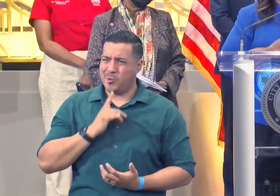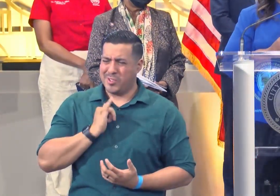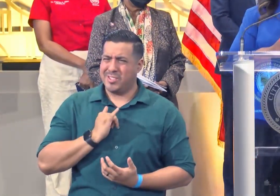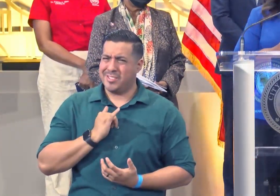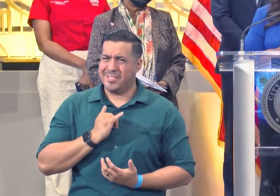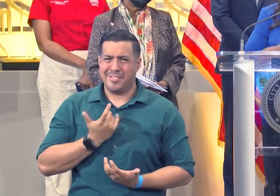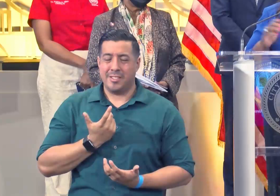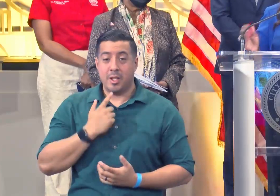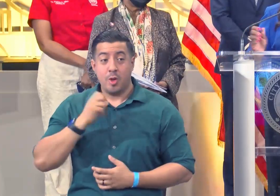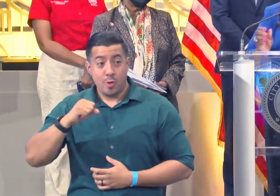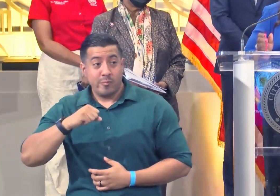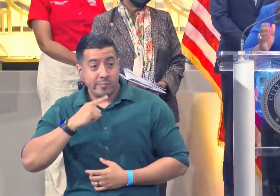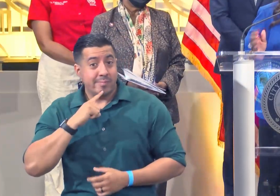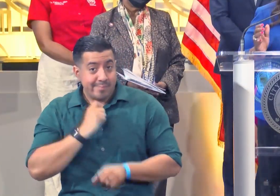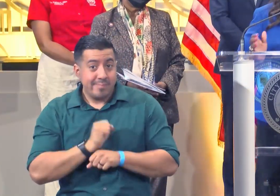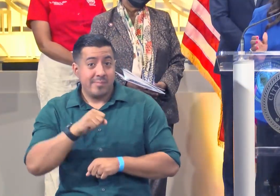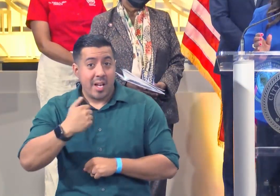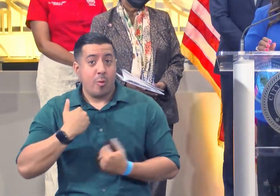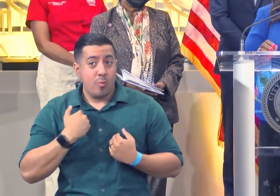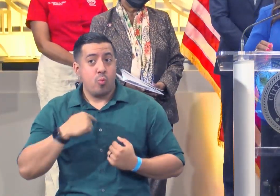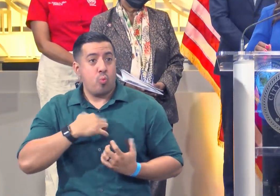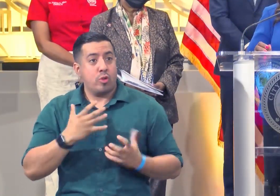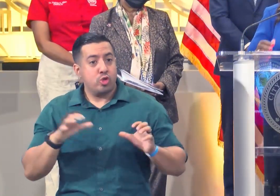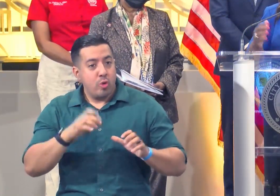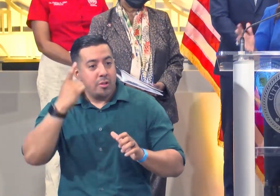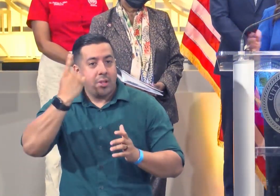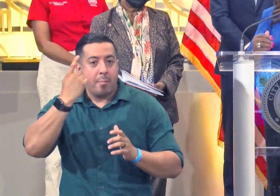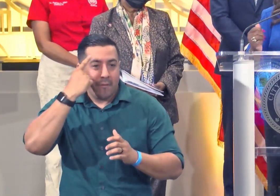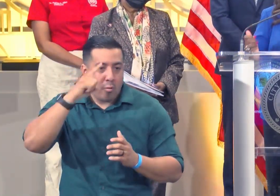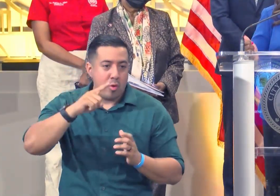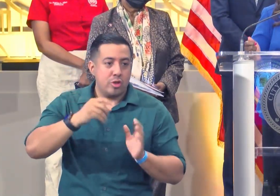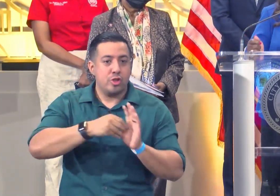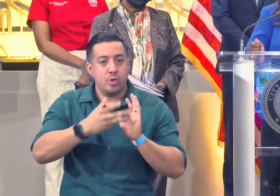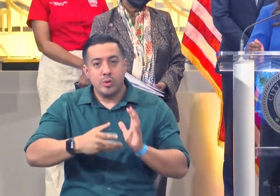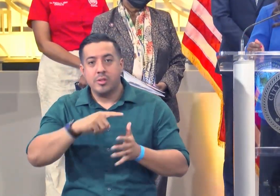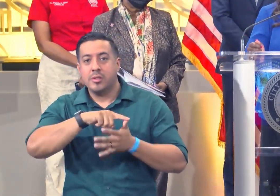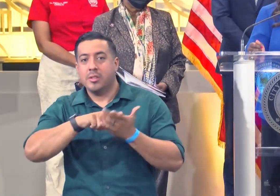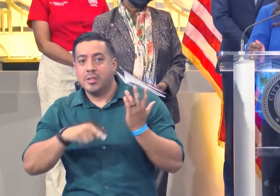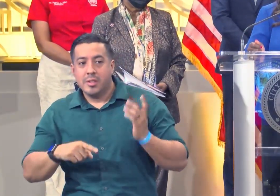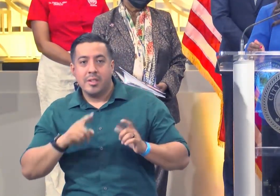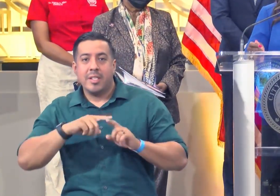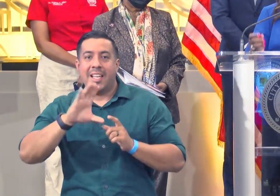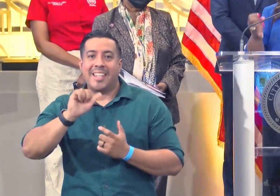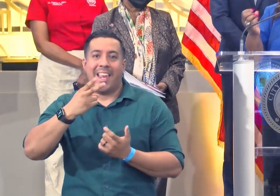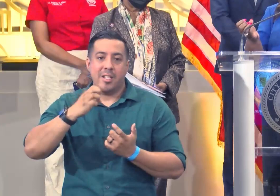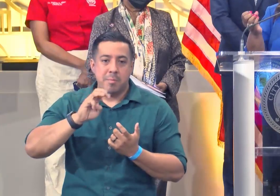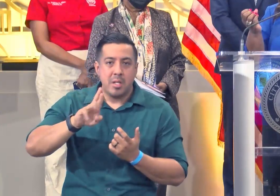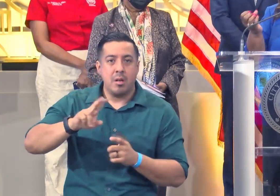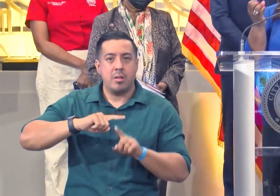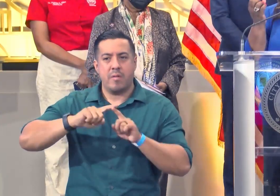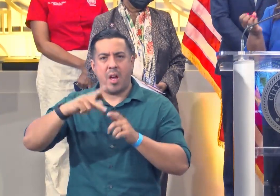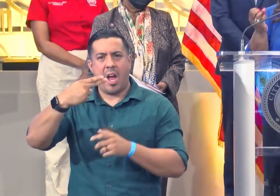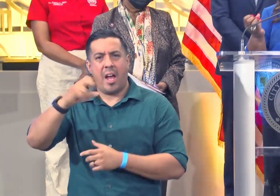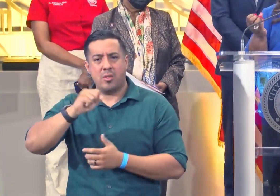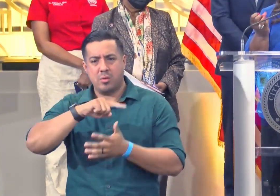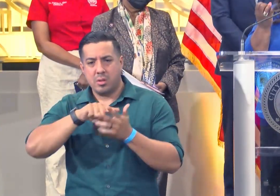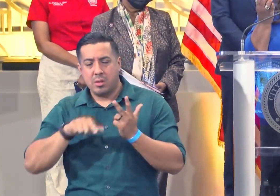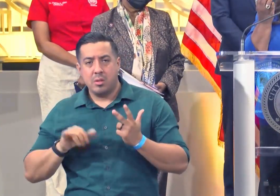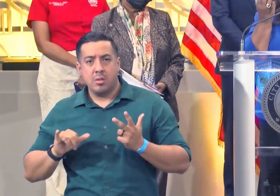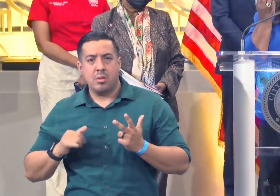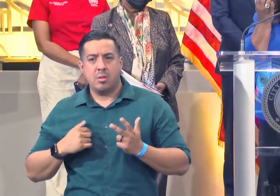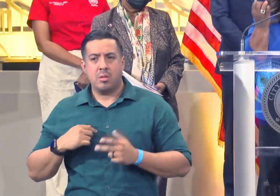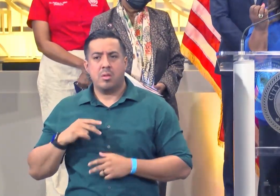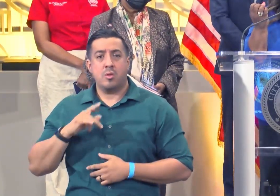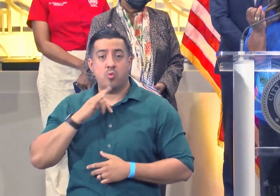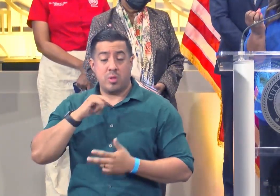Okay, Al. No, I'm really serious, Granitha. We want to do something for students at Worthing and Wheatley and Kashmere. And you all, most of everyone should know, those